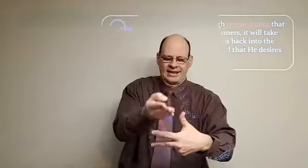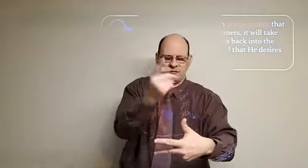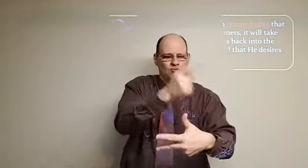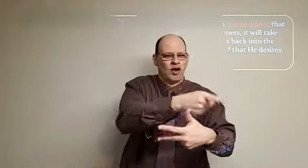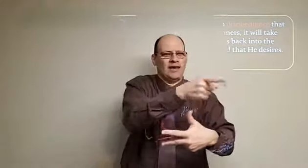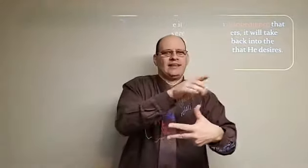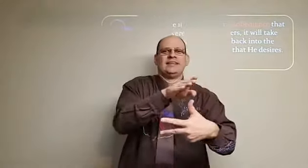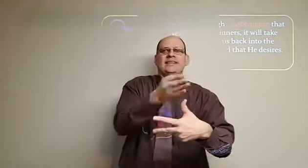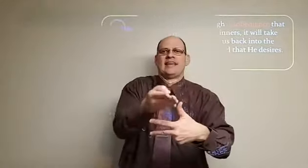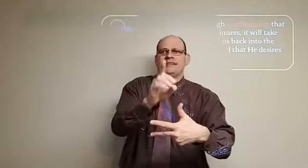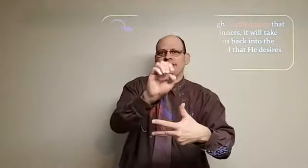there's death